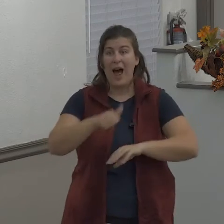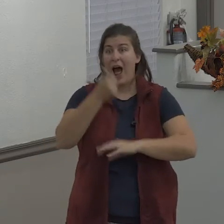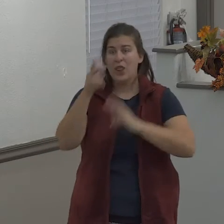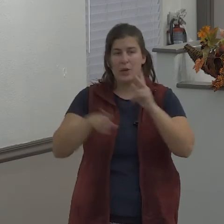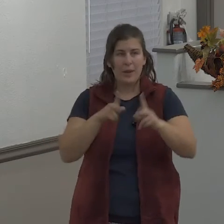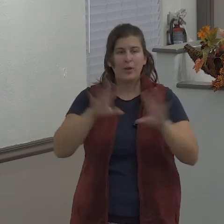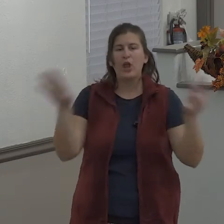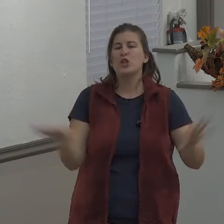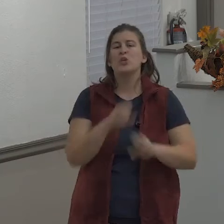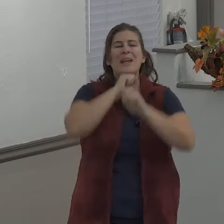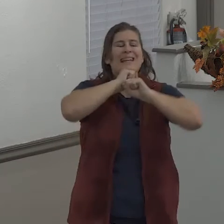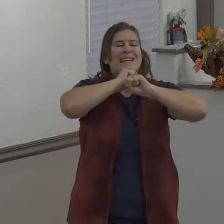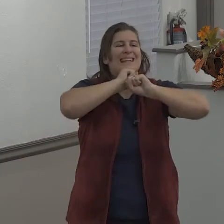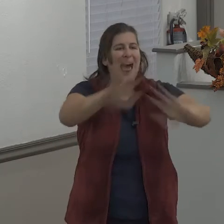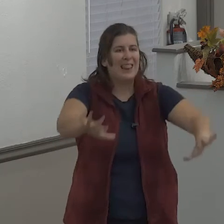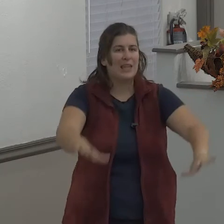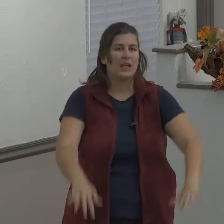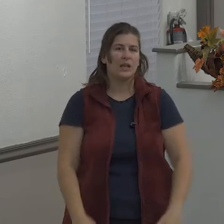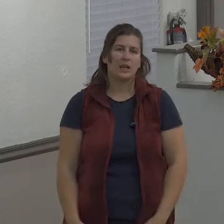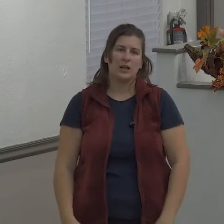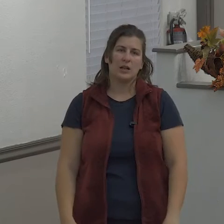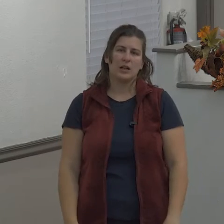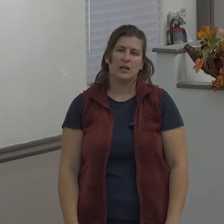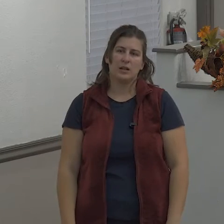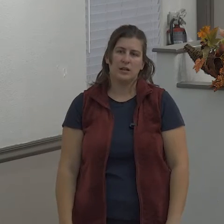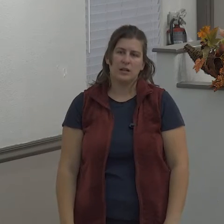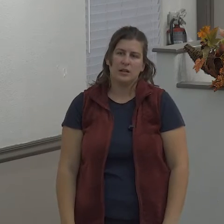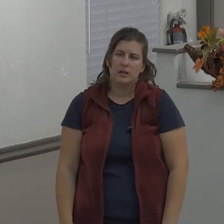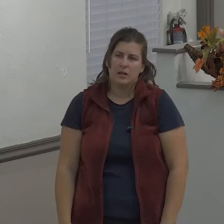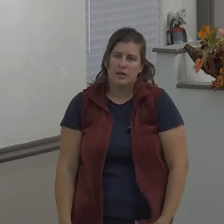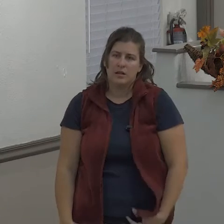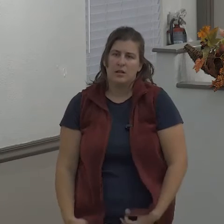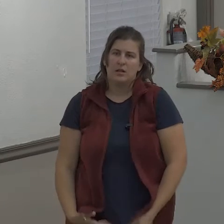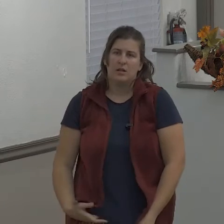whilst there are others who are doing nothing.